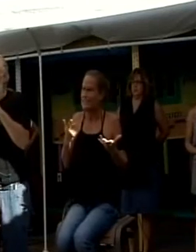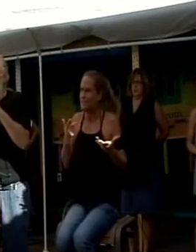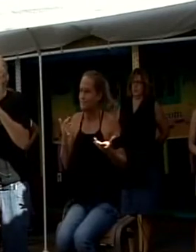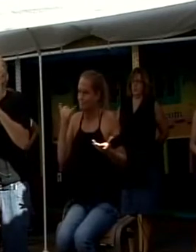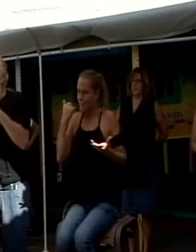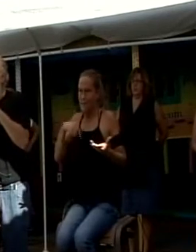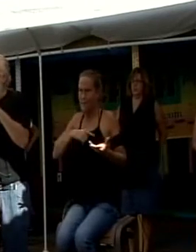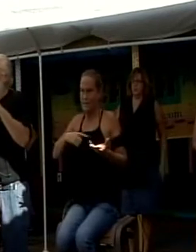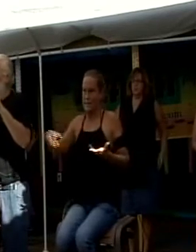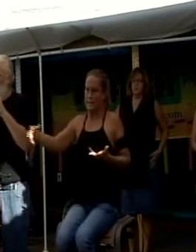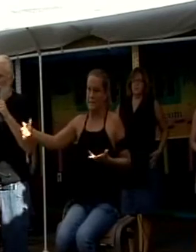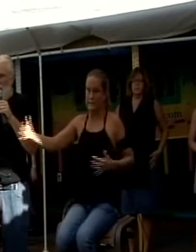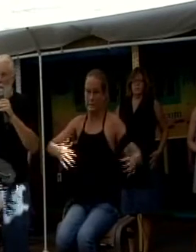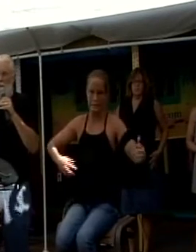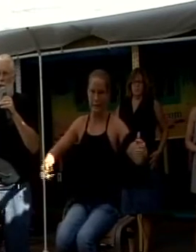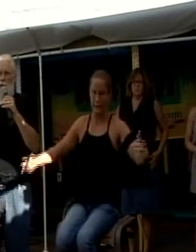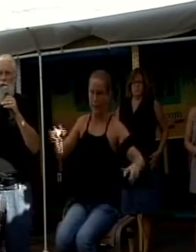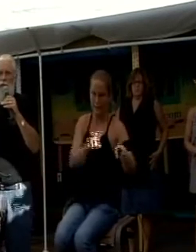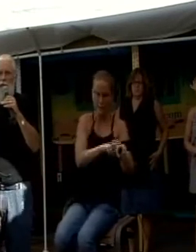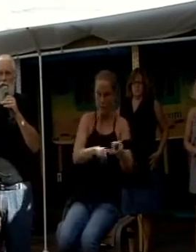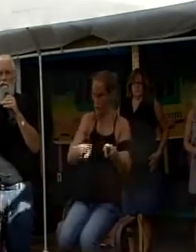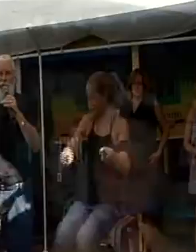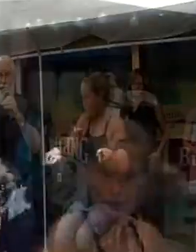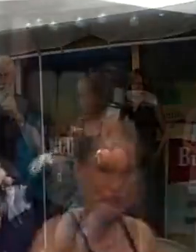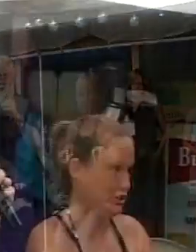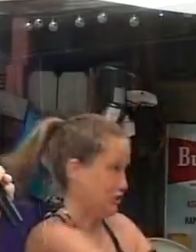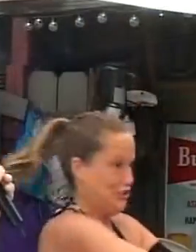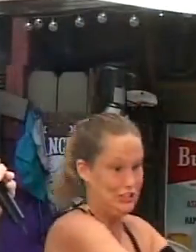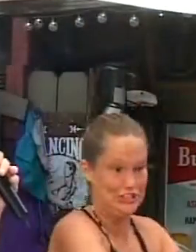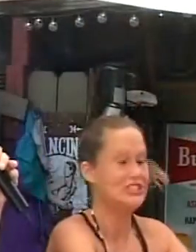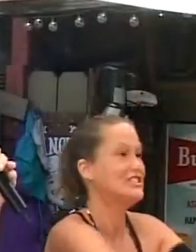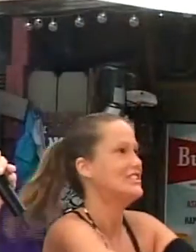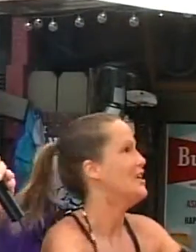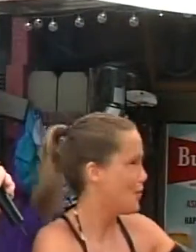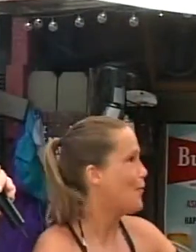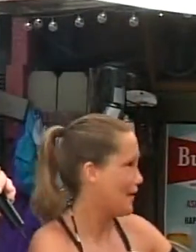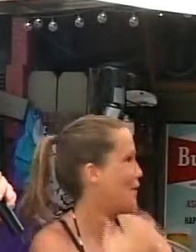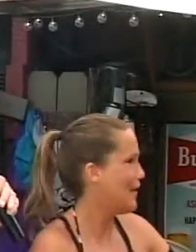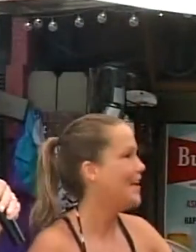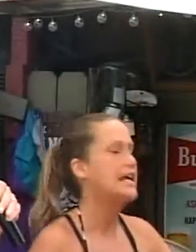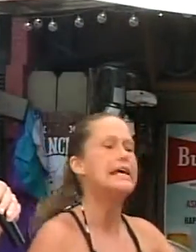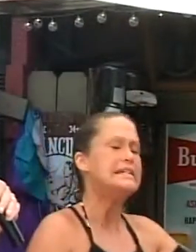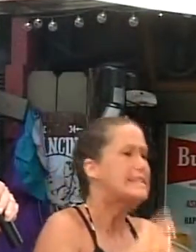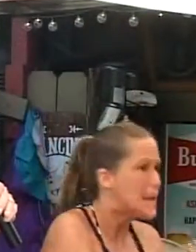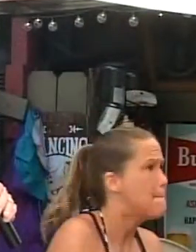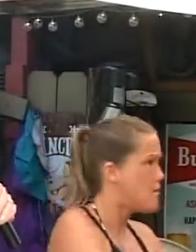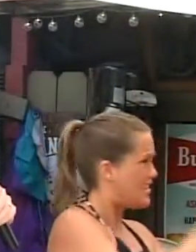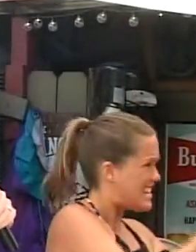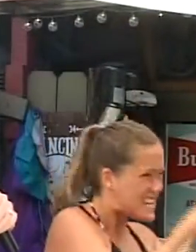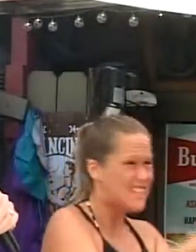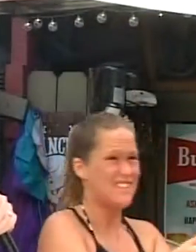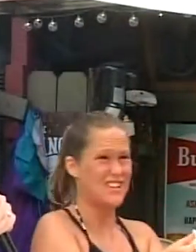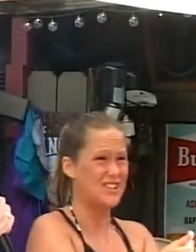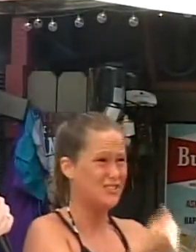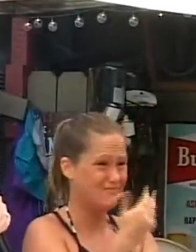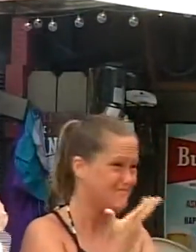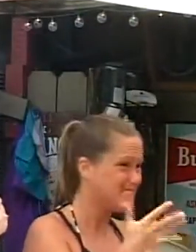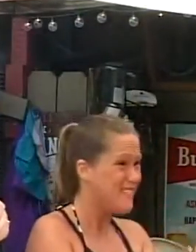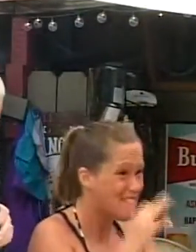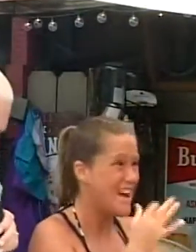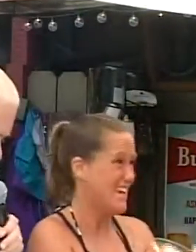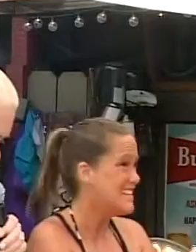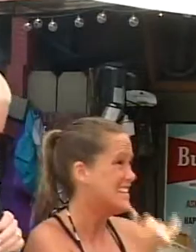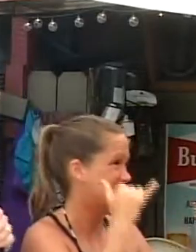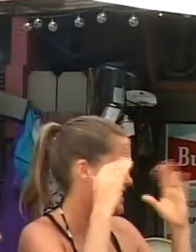the thrift store, we'll do it. But I think it's very important that each of you discover this teaching for yourself. That